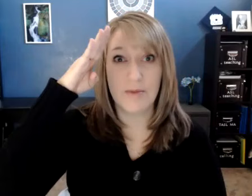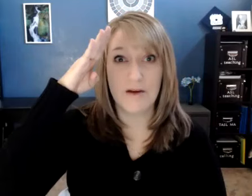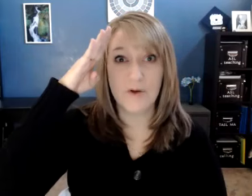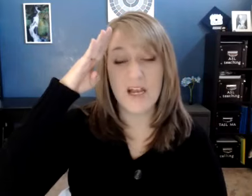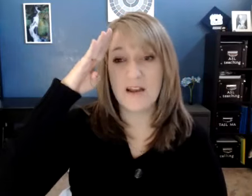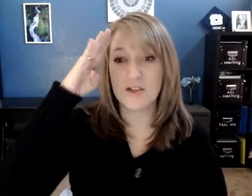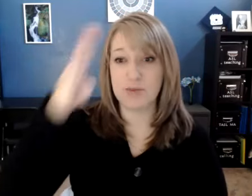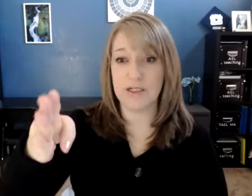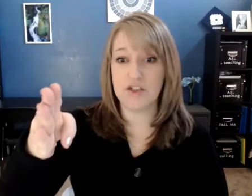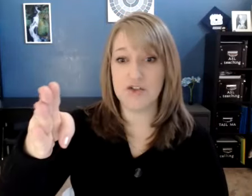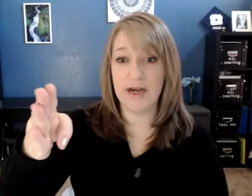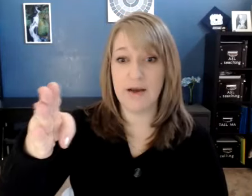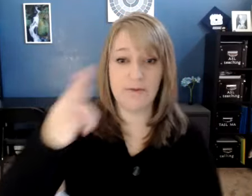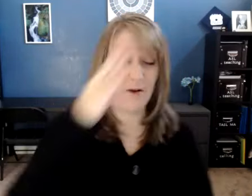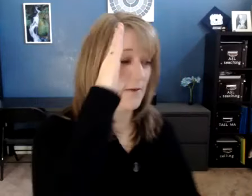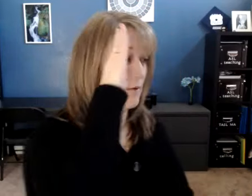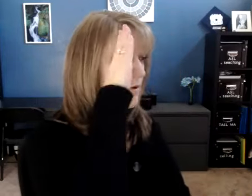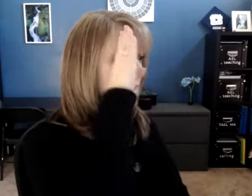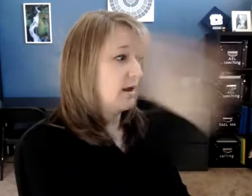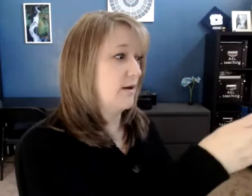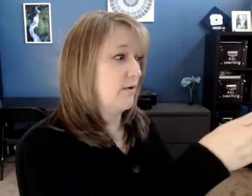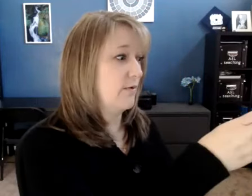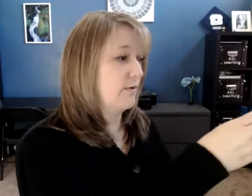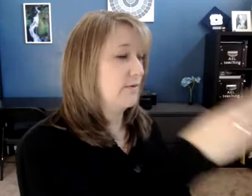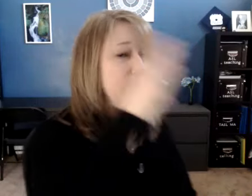your forehead and just bring it straight out in front of you. Hello.